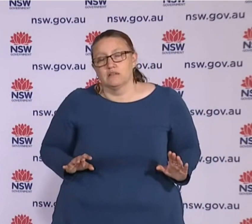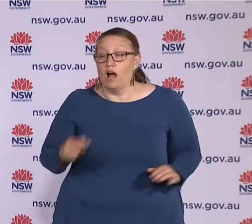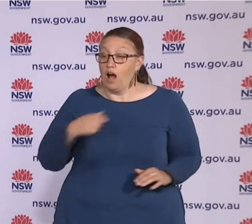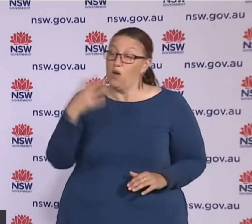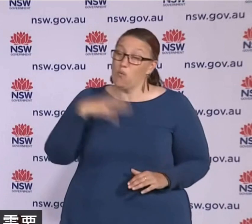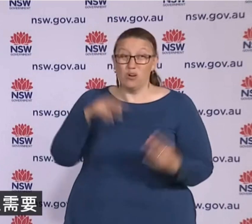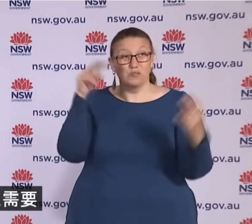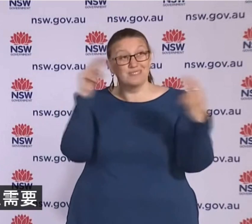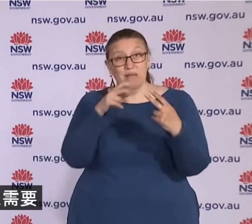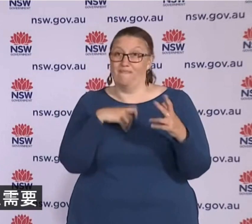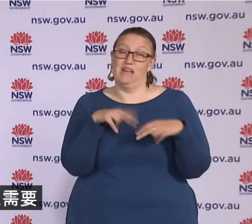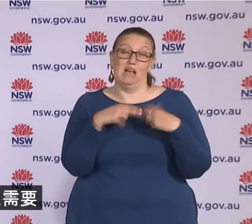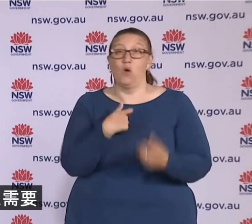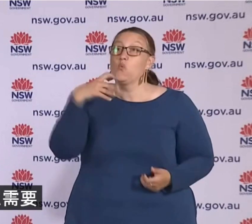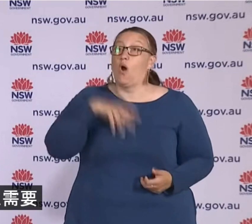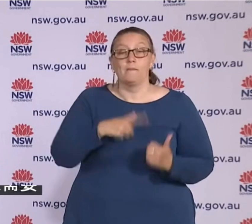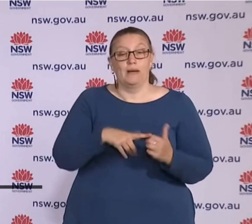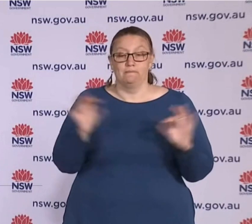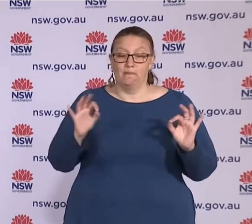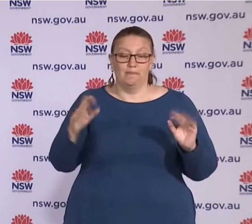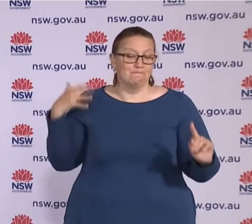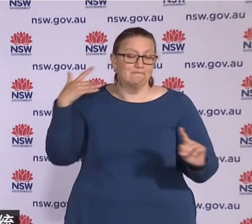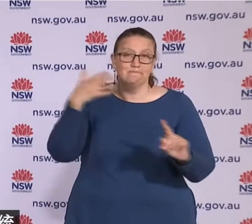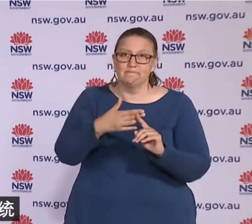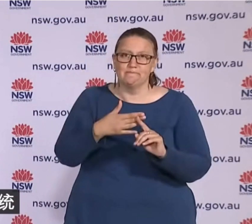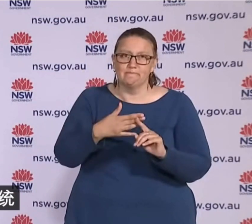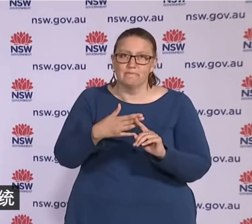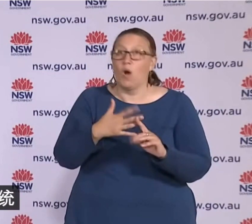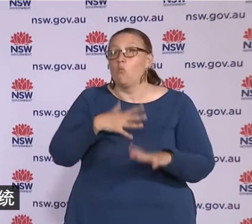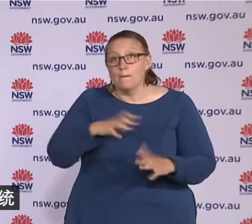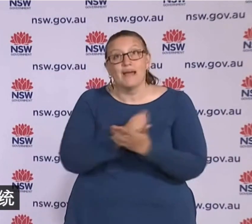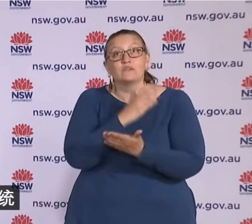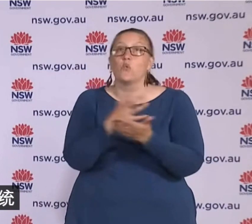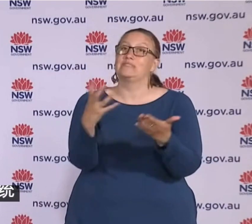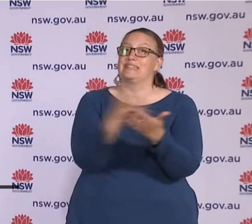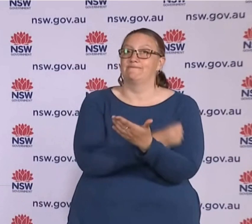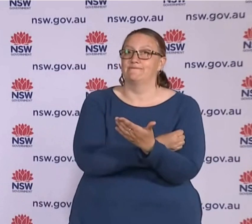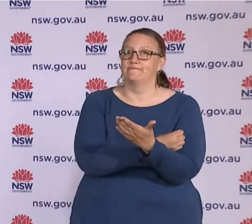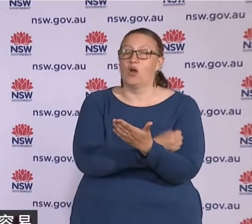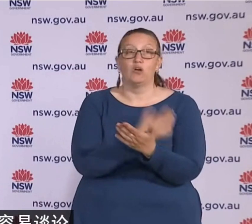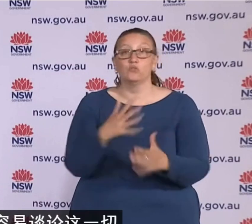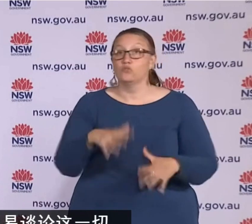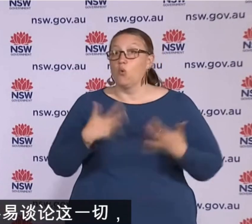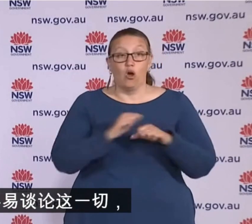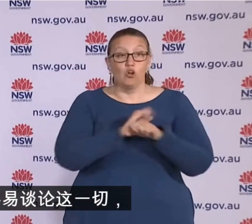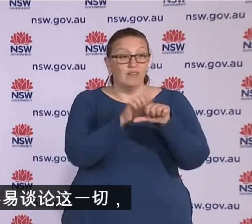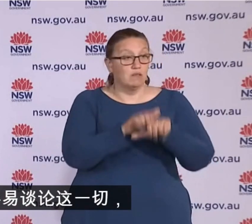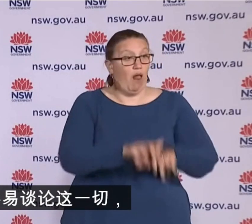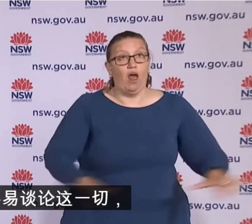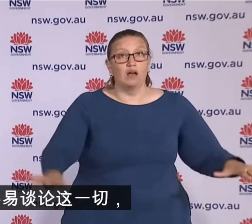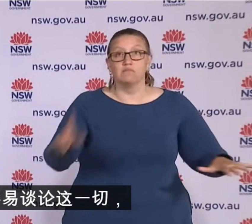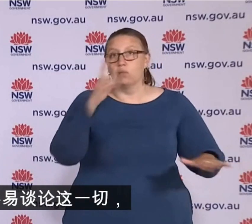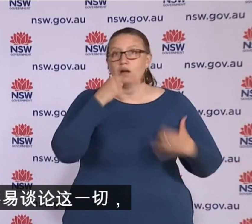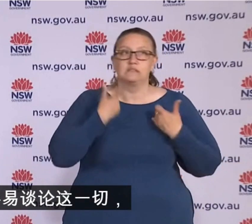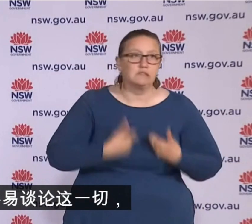do. But we just have to do it in a safe and cautious way. We don't want the hospital system overwhelmed, and whilst it's easy for all of us here to be talking about all of this,